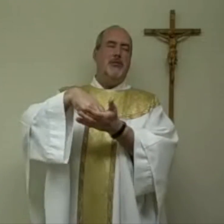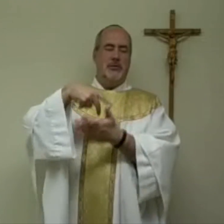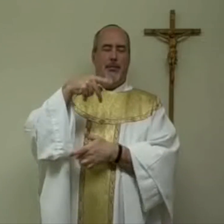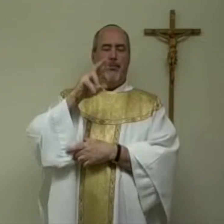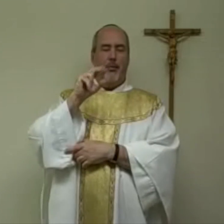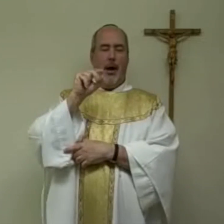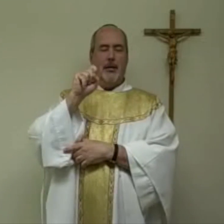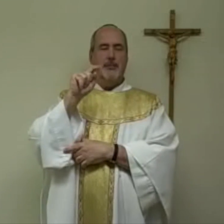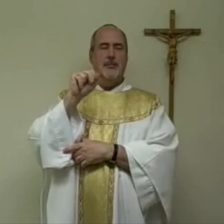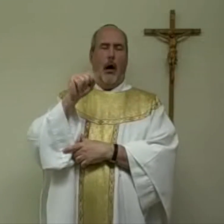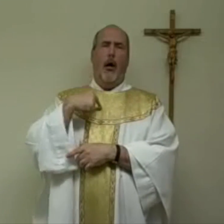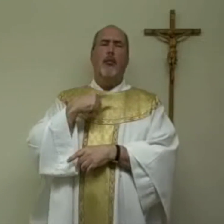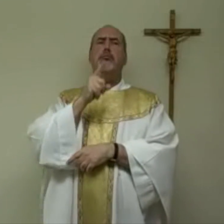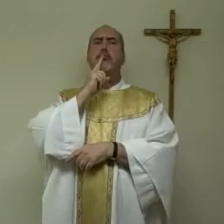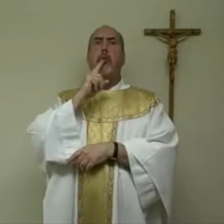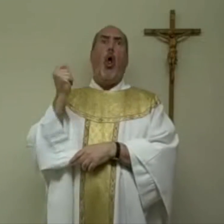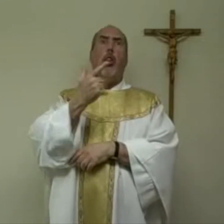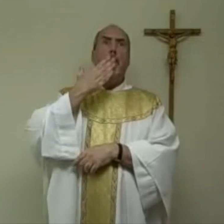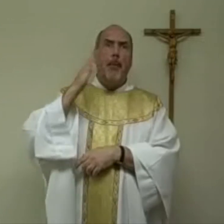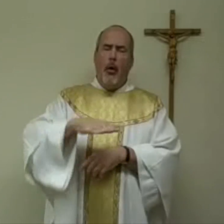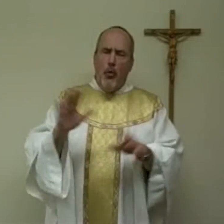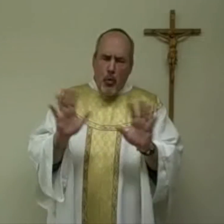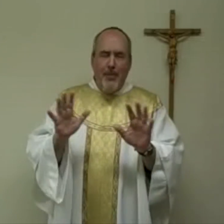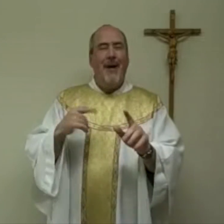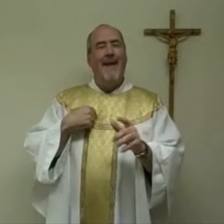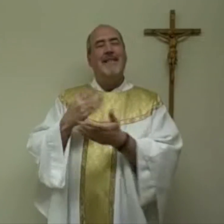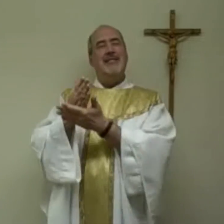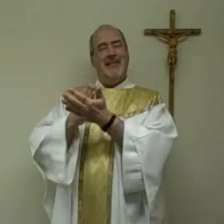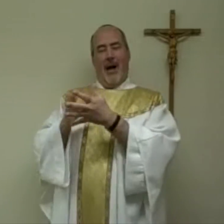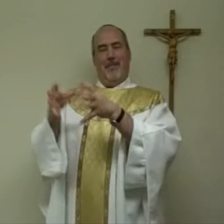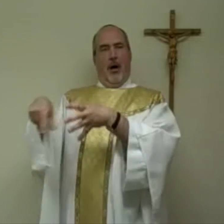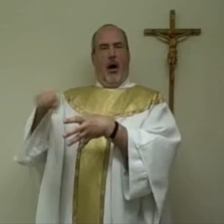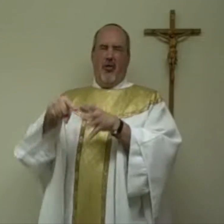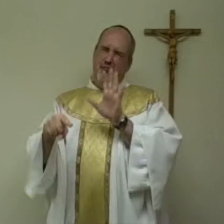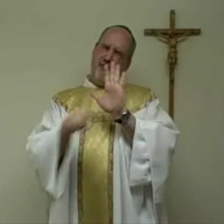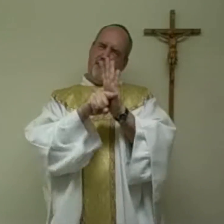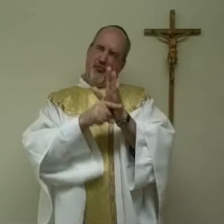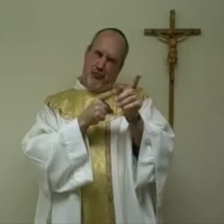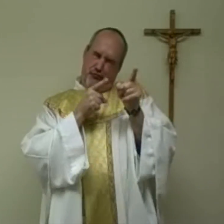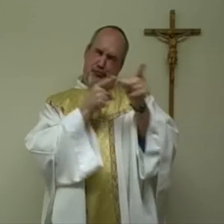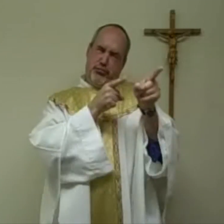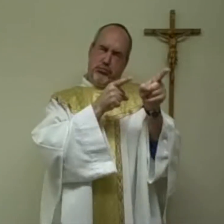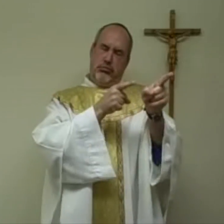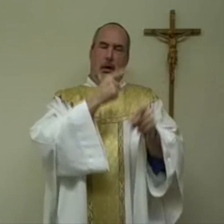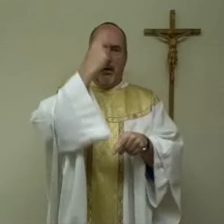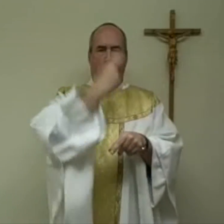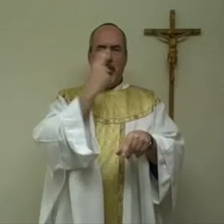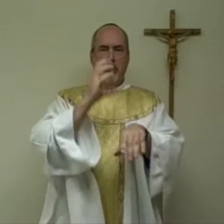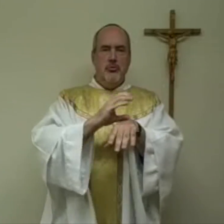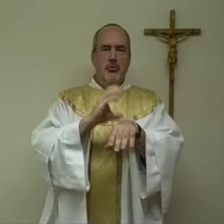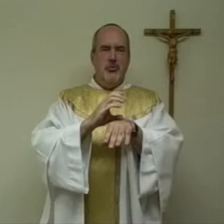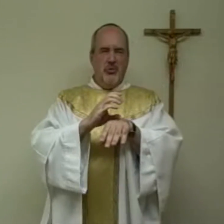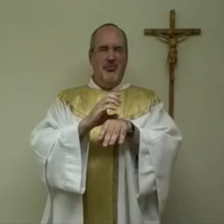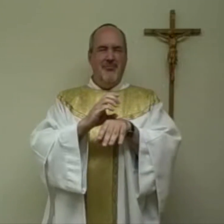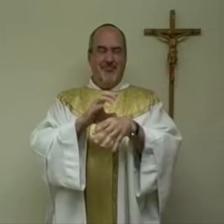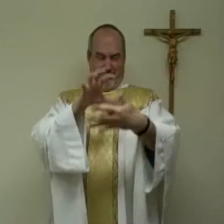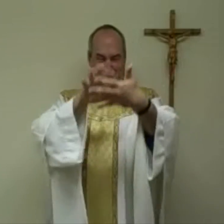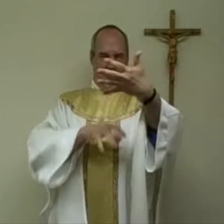Catholics, the Protestants. Not that all of them are bad, no, but there are some groups of them that tend to really despise the